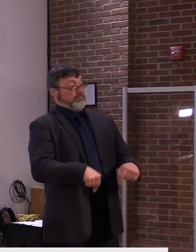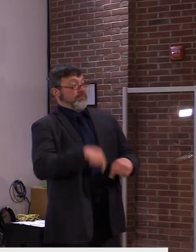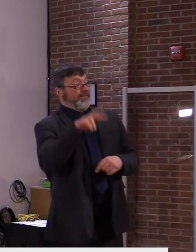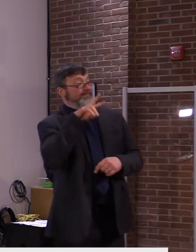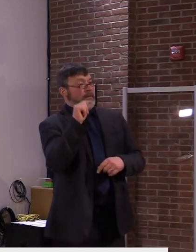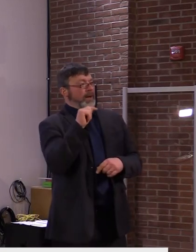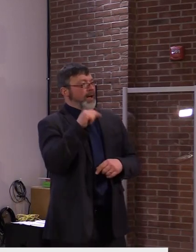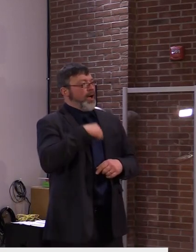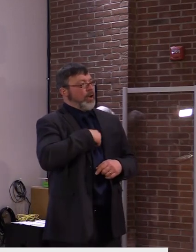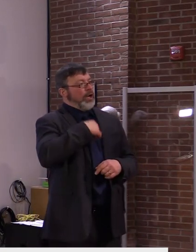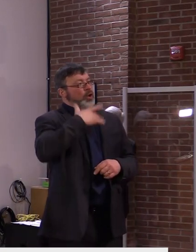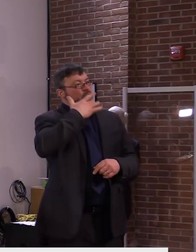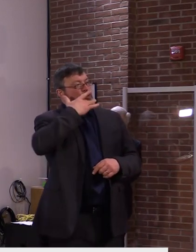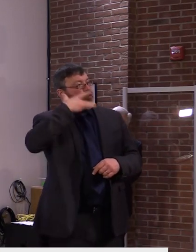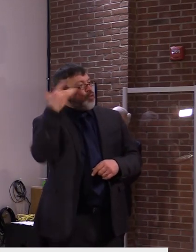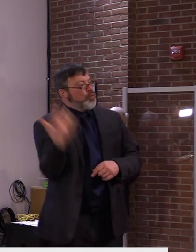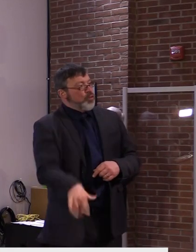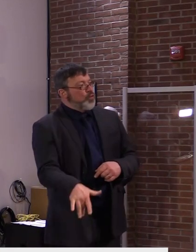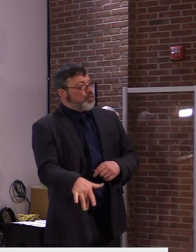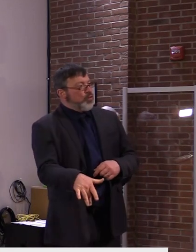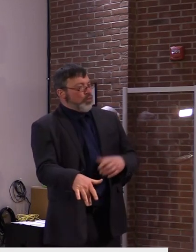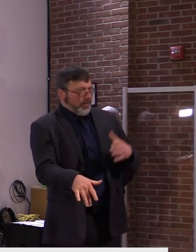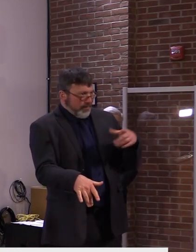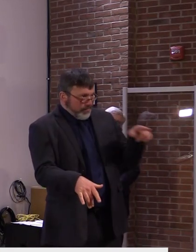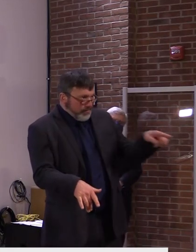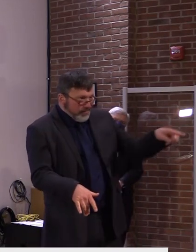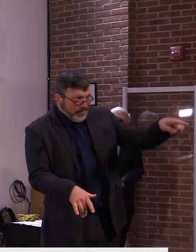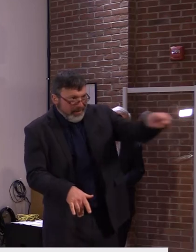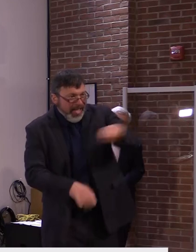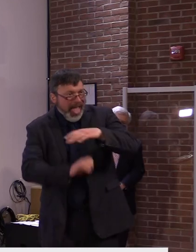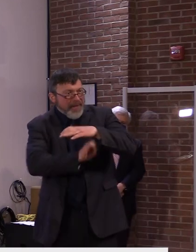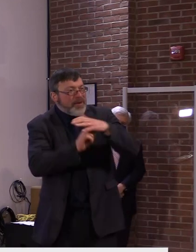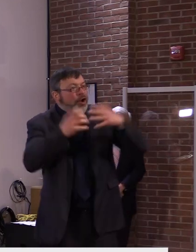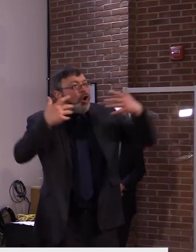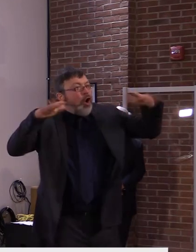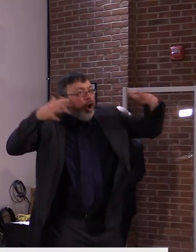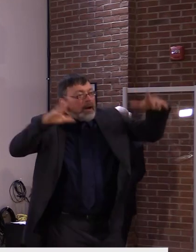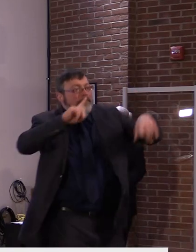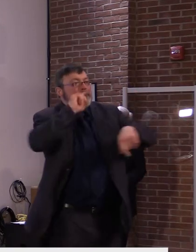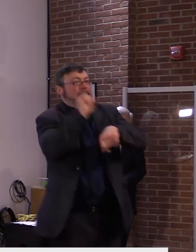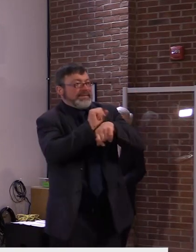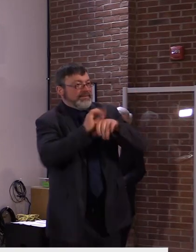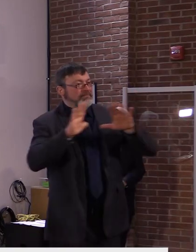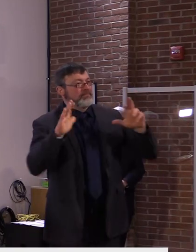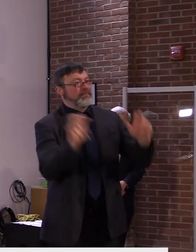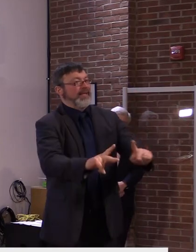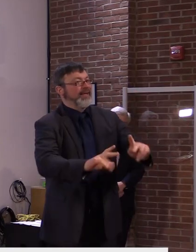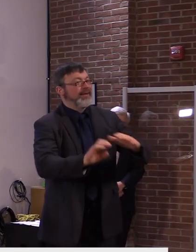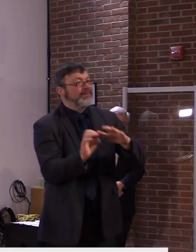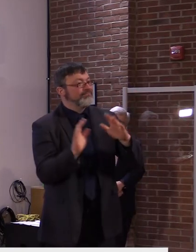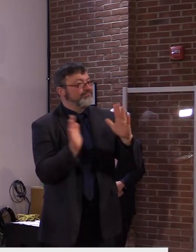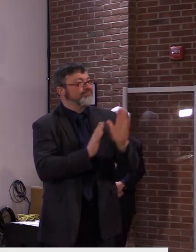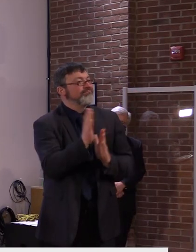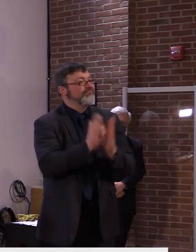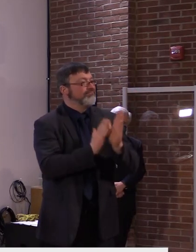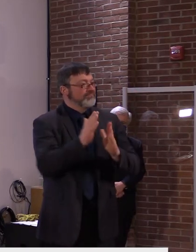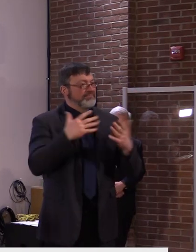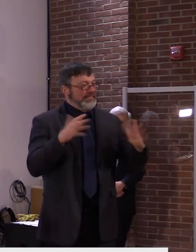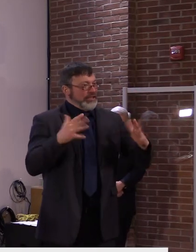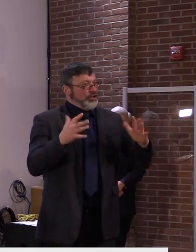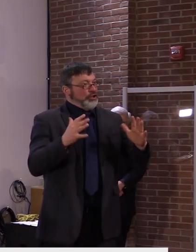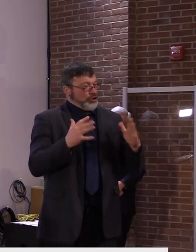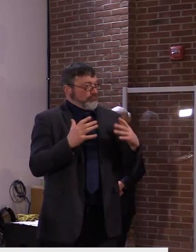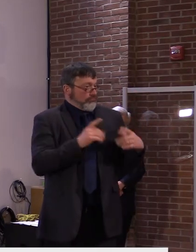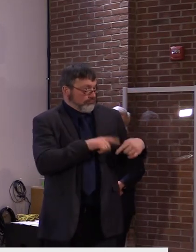because we've had such a high proportion of our elementary school kids in class, and the data here continues